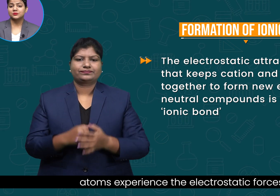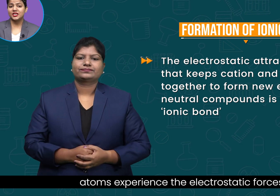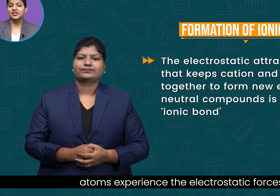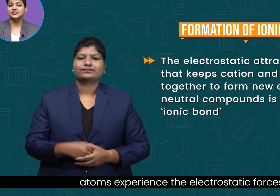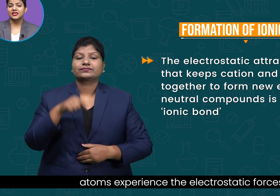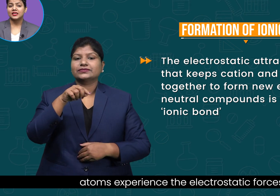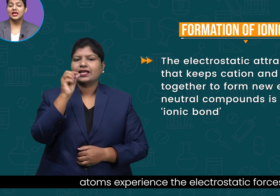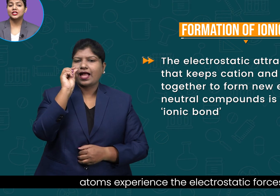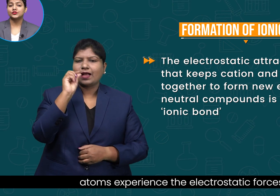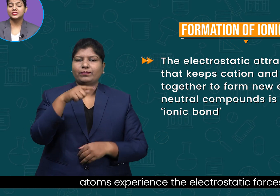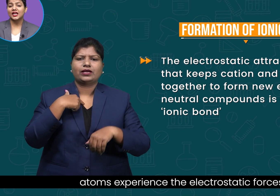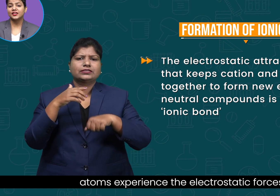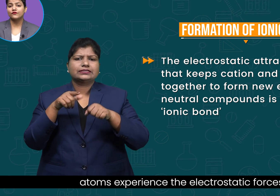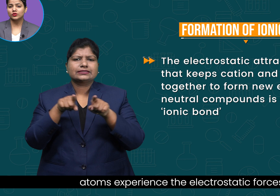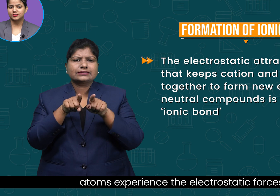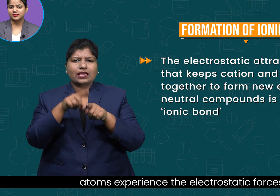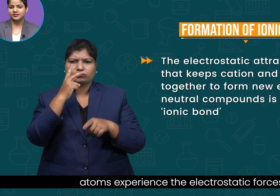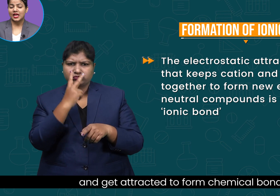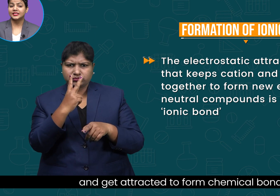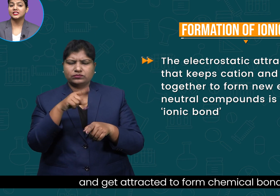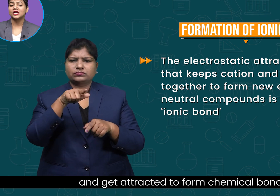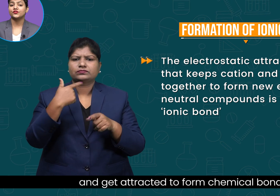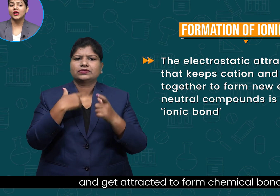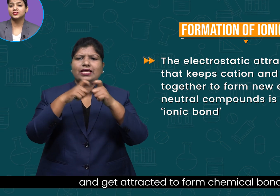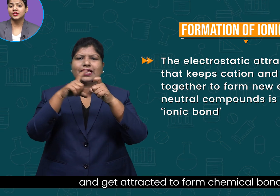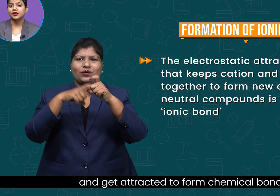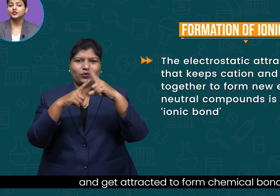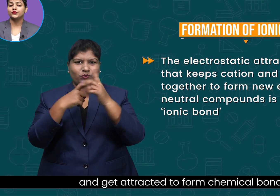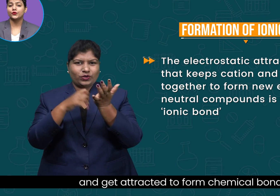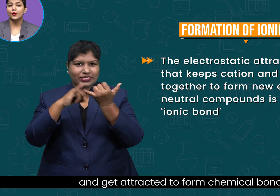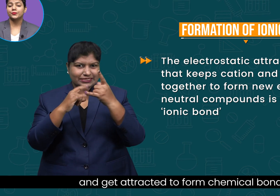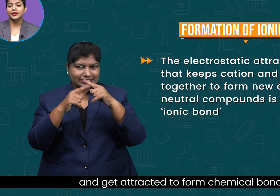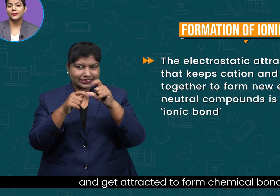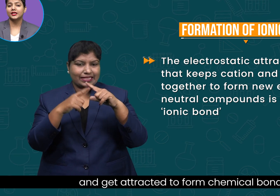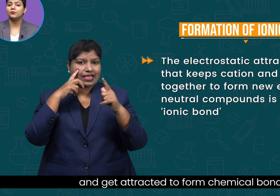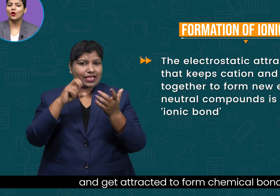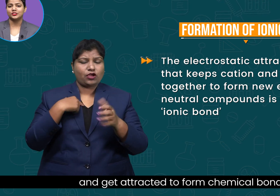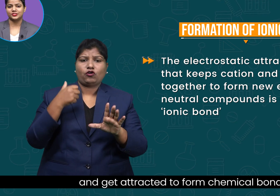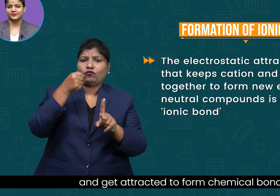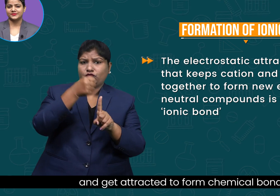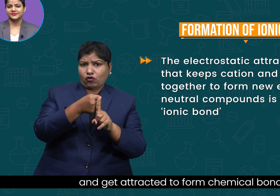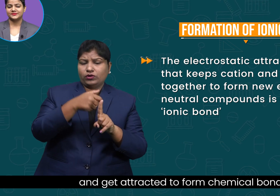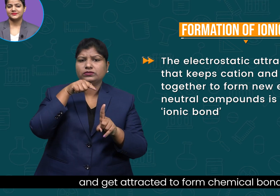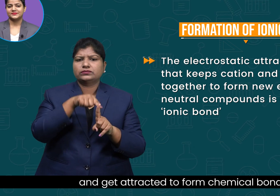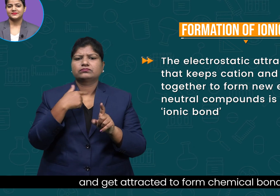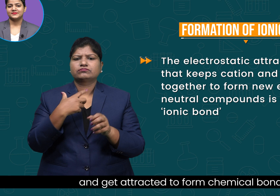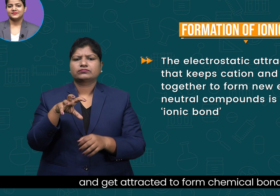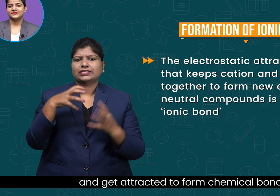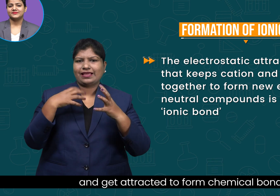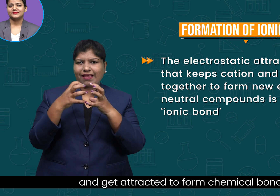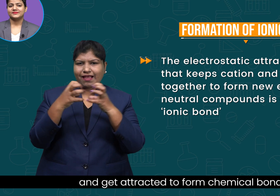Atoms experience the electrostatic forces and get attracted to form chemical bond.